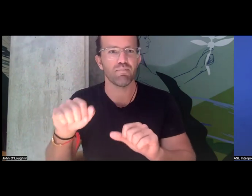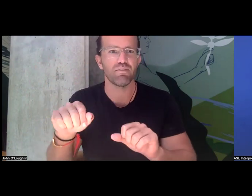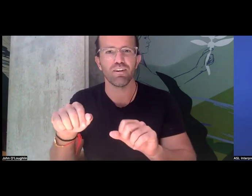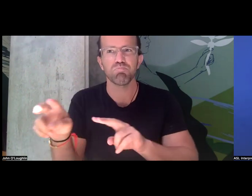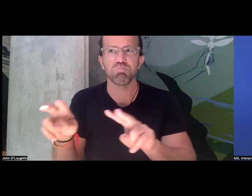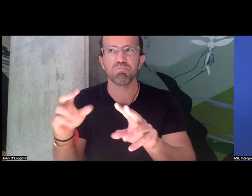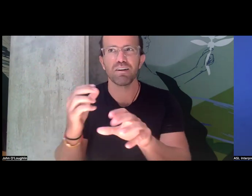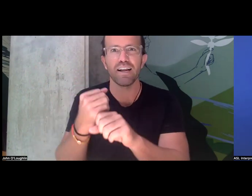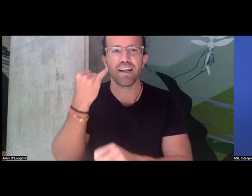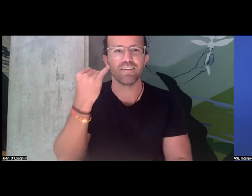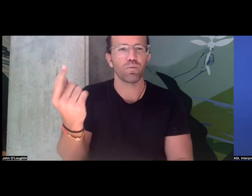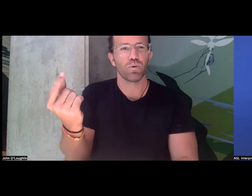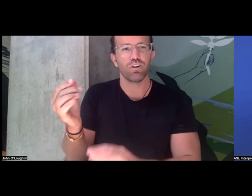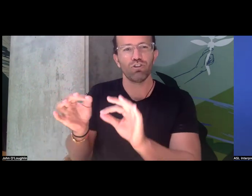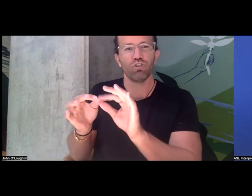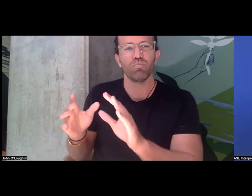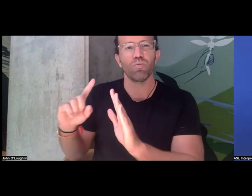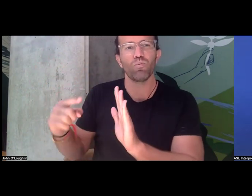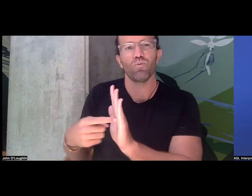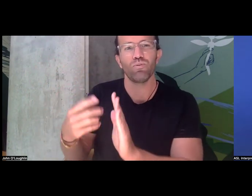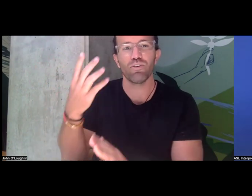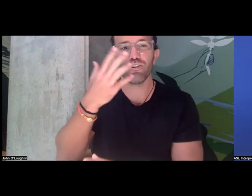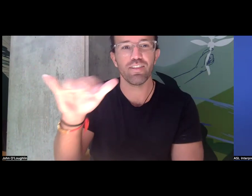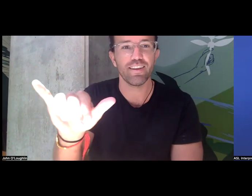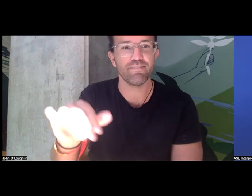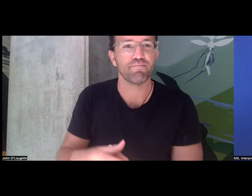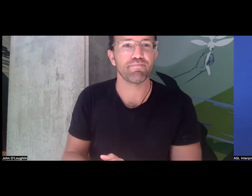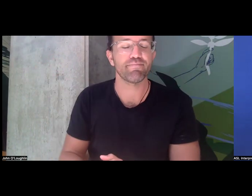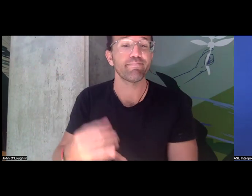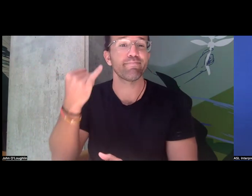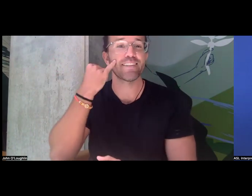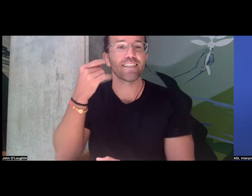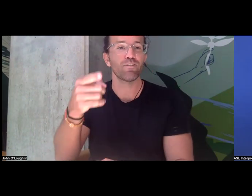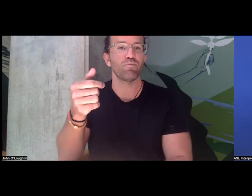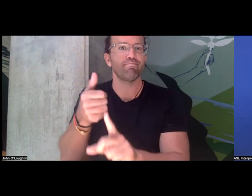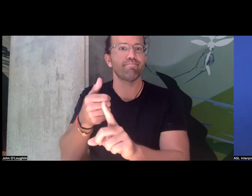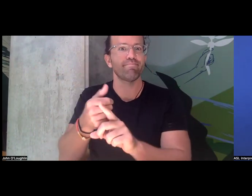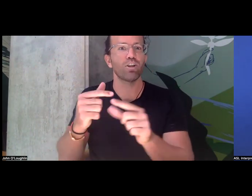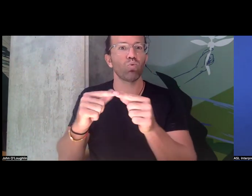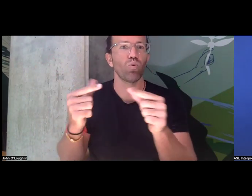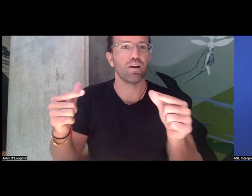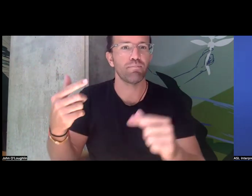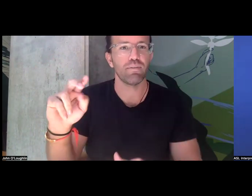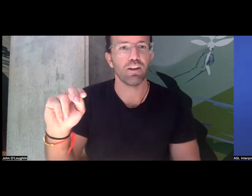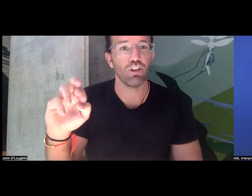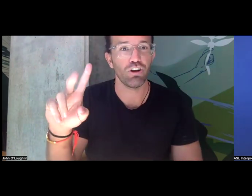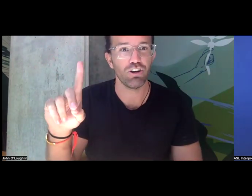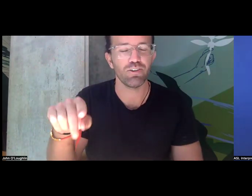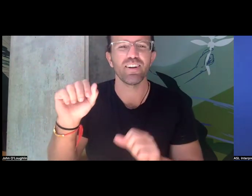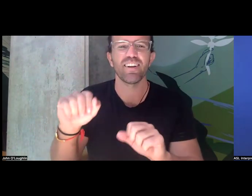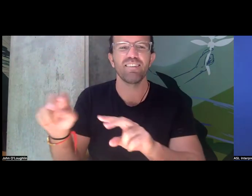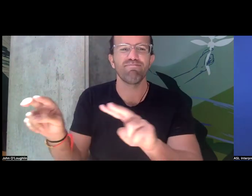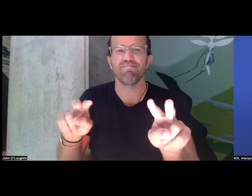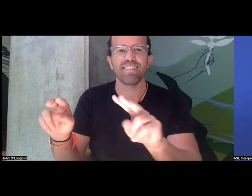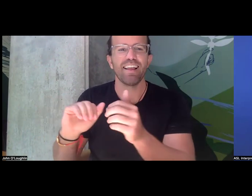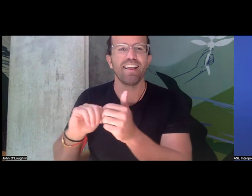for this class. And I went ahead and pinned the interpreter so you can just see what the interpreter's role, what they look like.